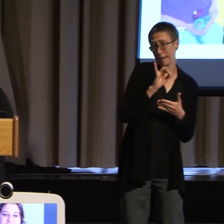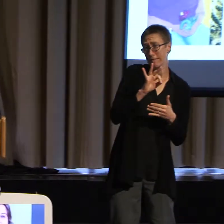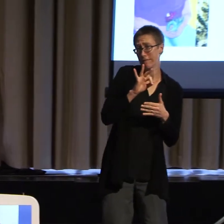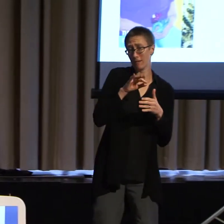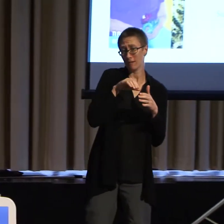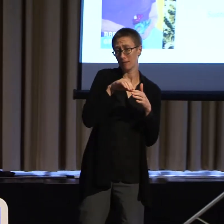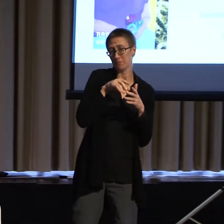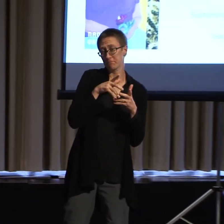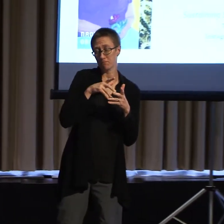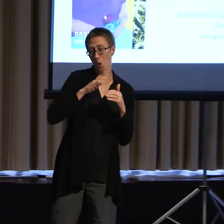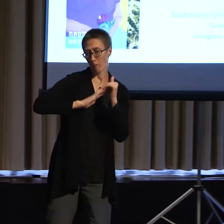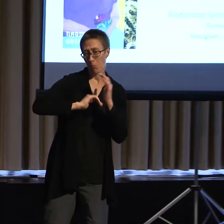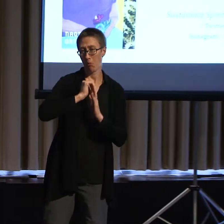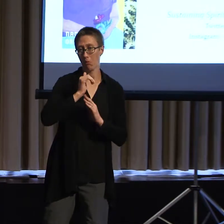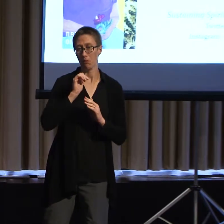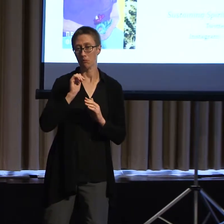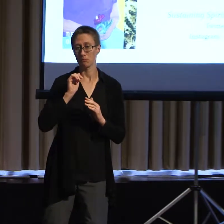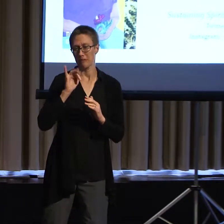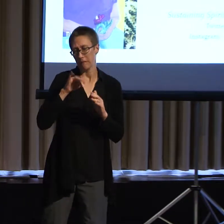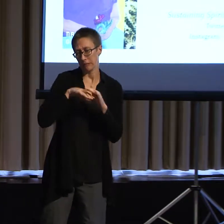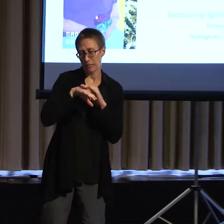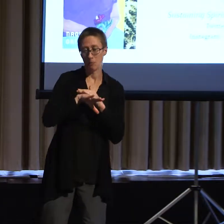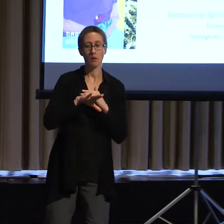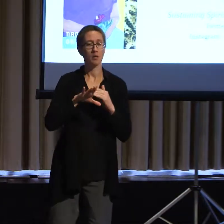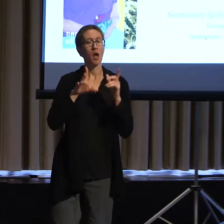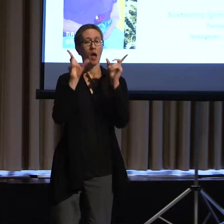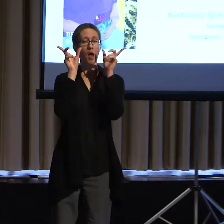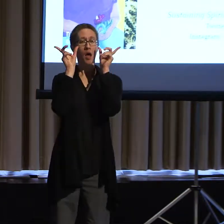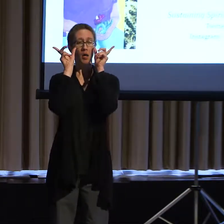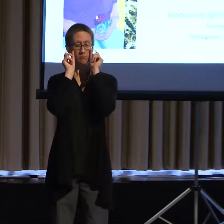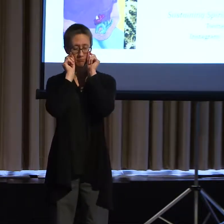close your eyes and just take a deep breath.